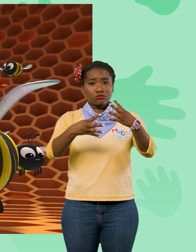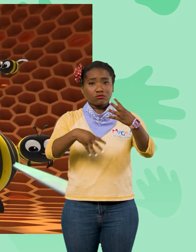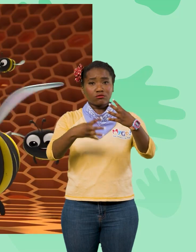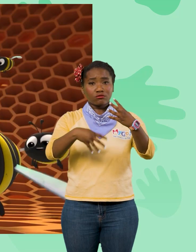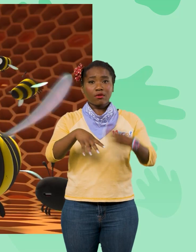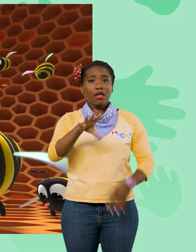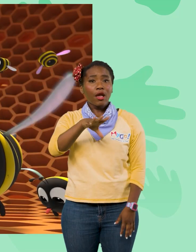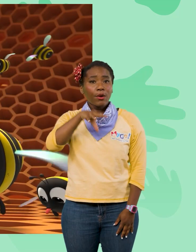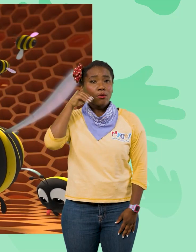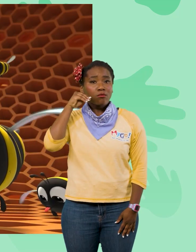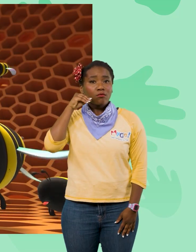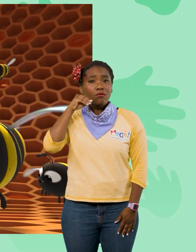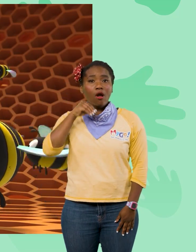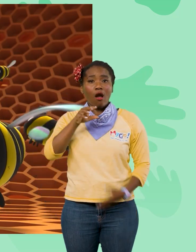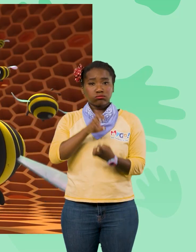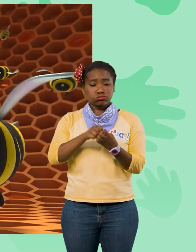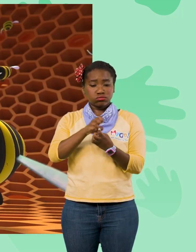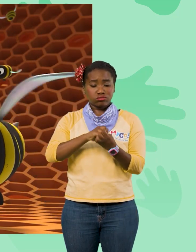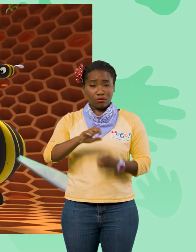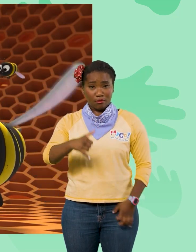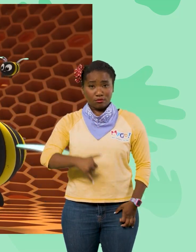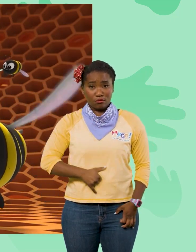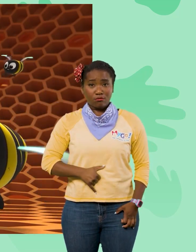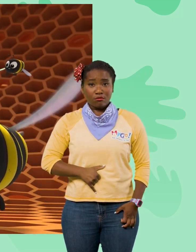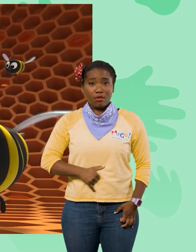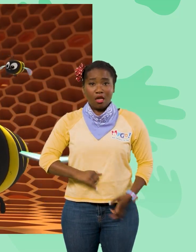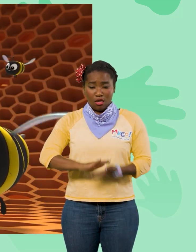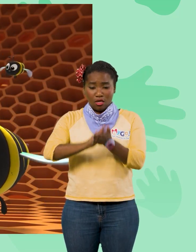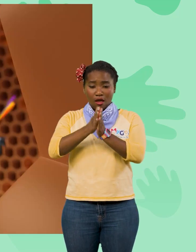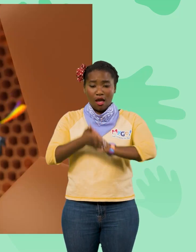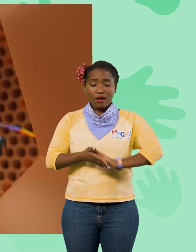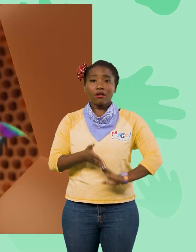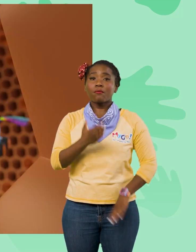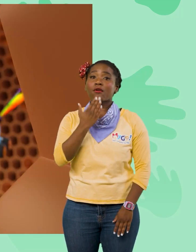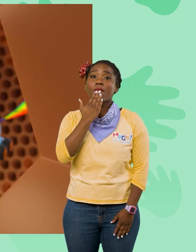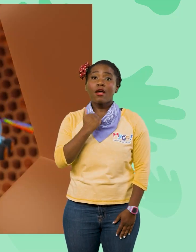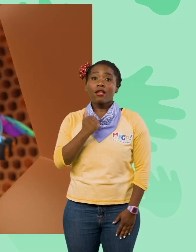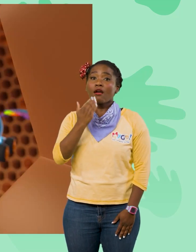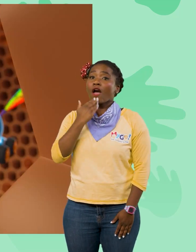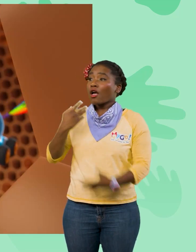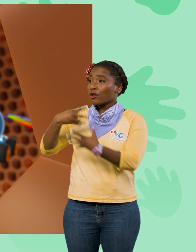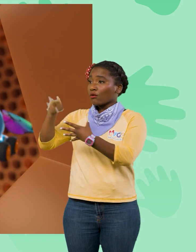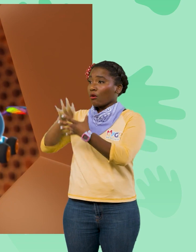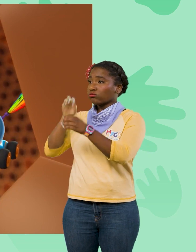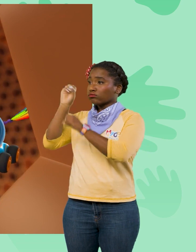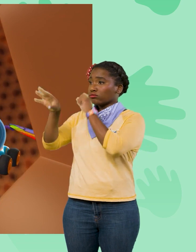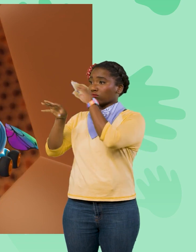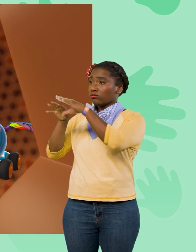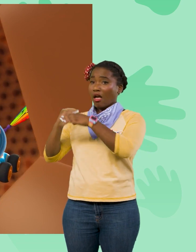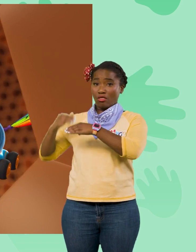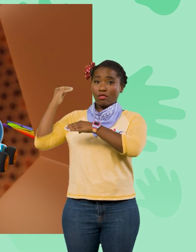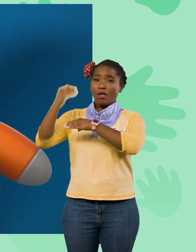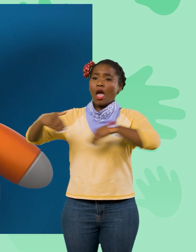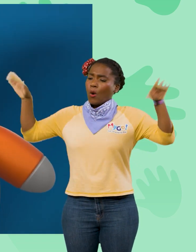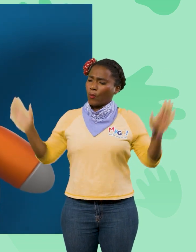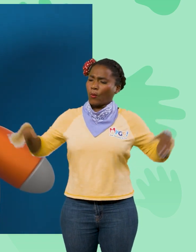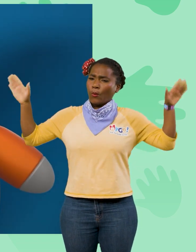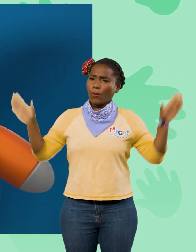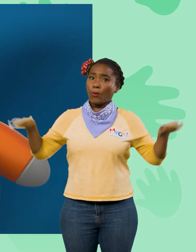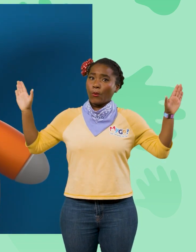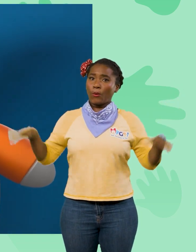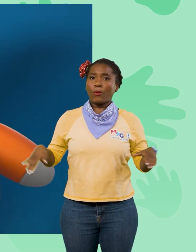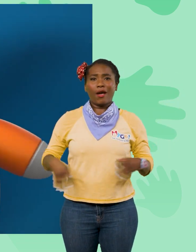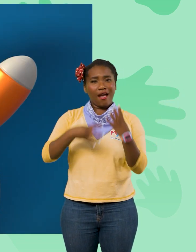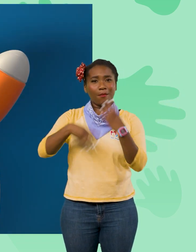it, store it in their stomachs, then put the honey in a honeycomb and flap their wings over it.